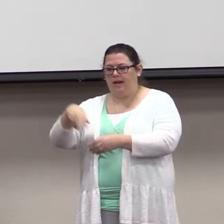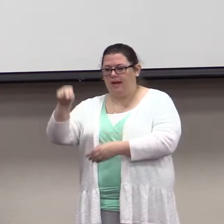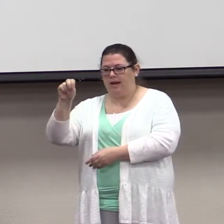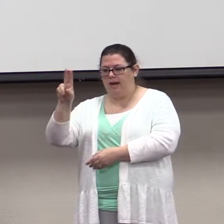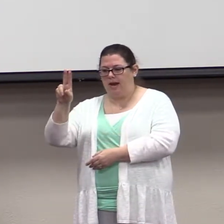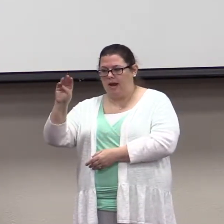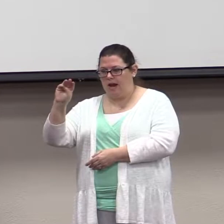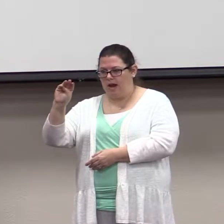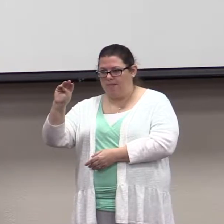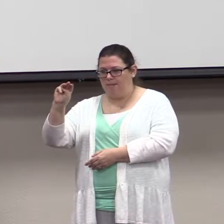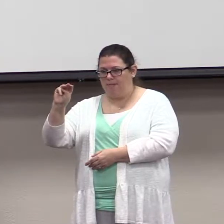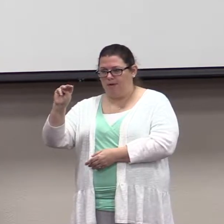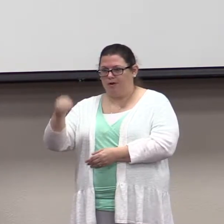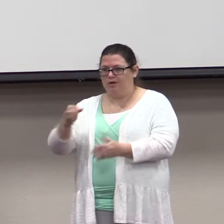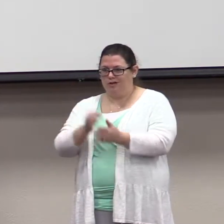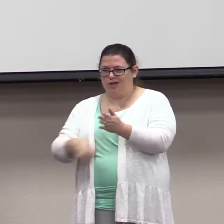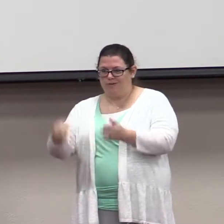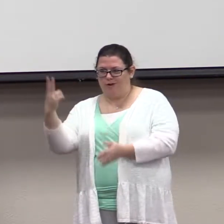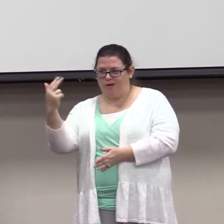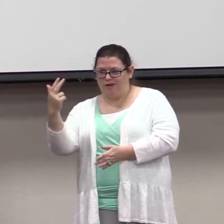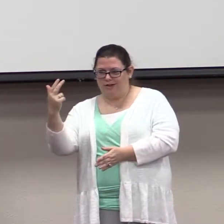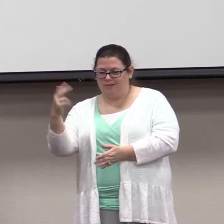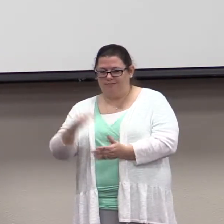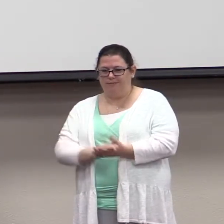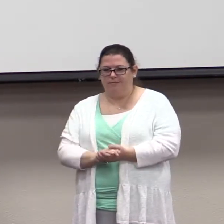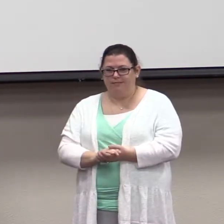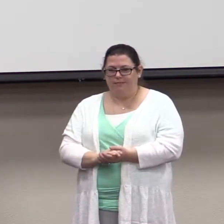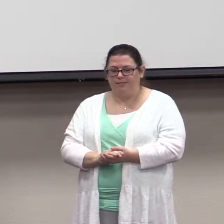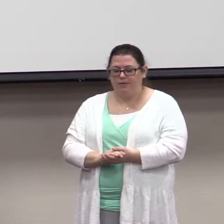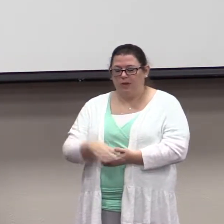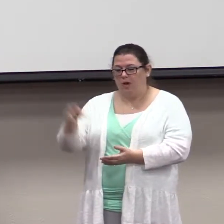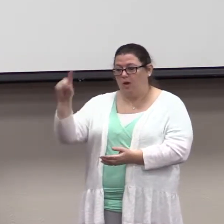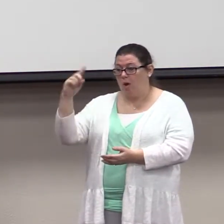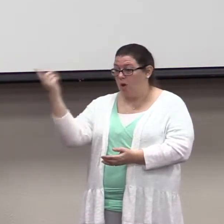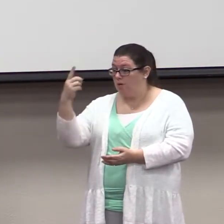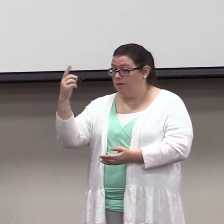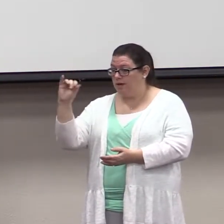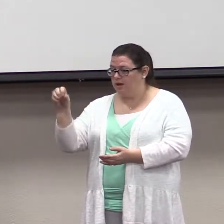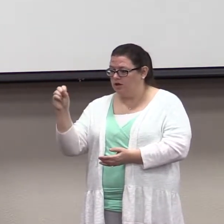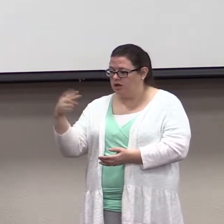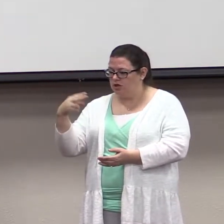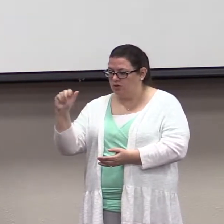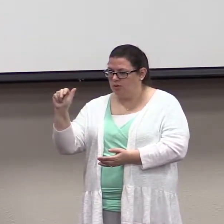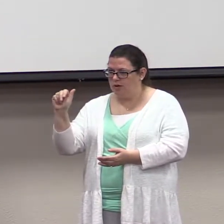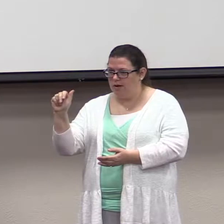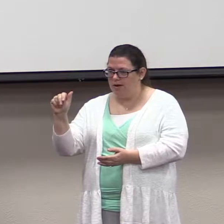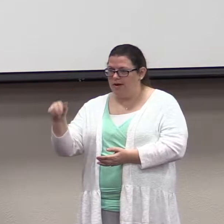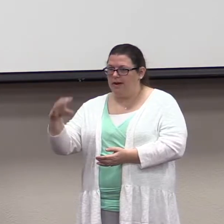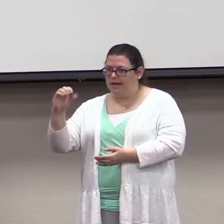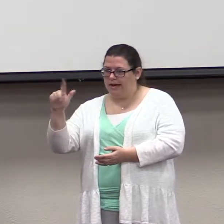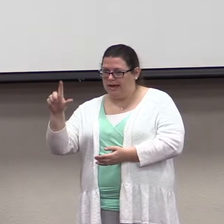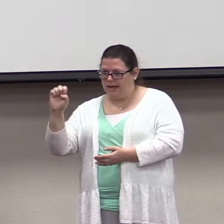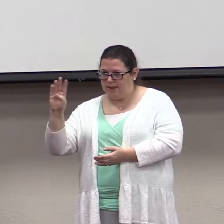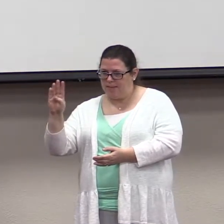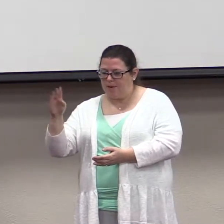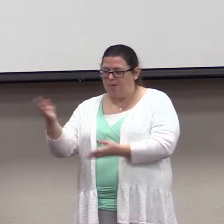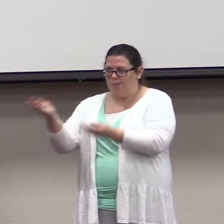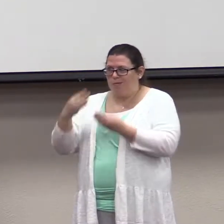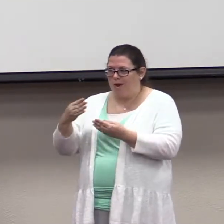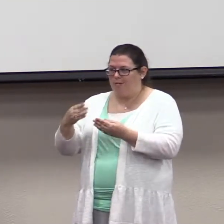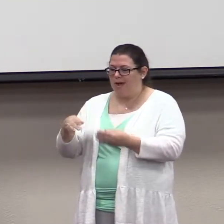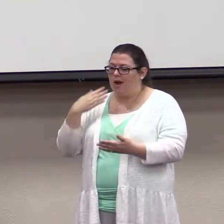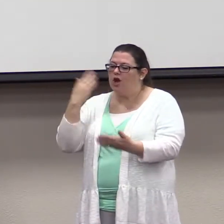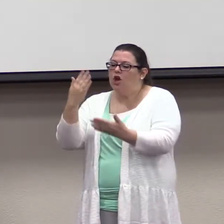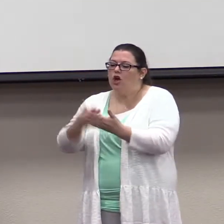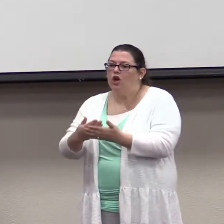Of those 12 spies, I'm sure that you remember that it was only Joshua and Caleb that brought back a favorable report that they should go into the land and